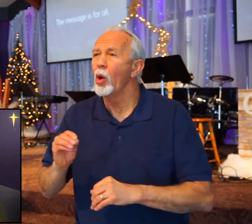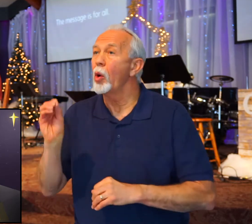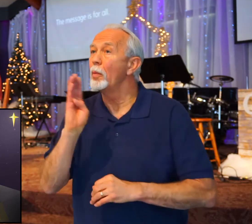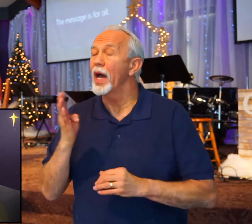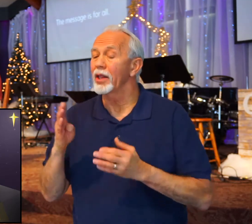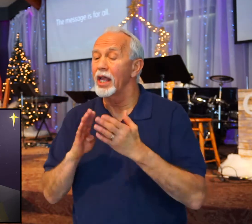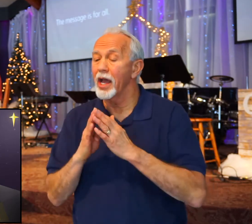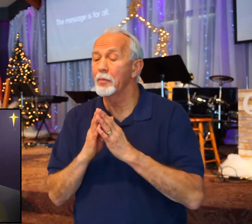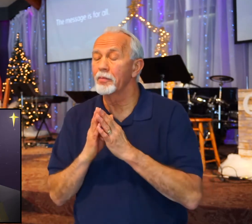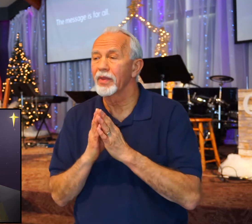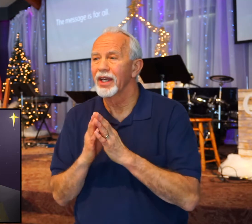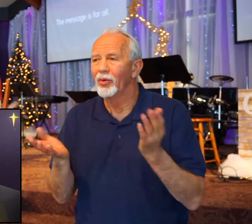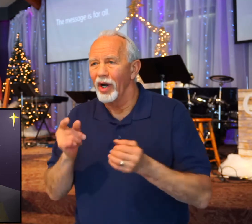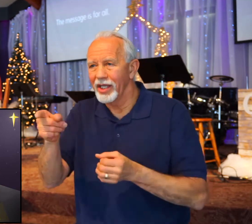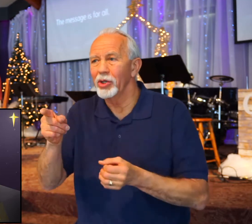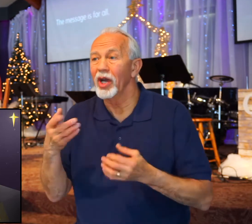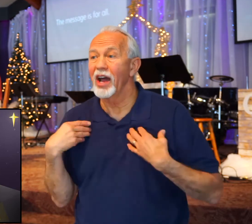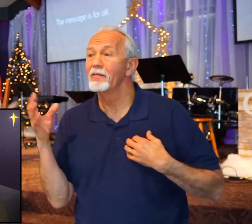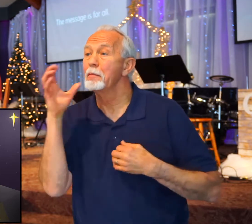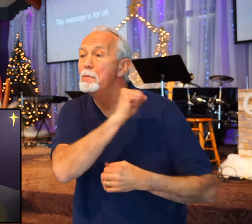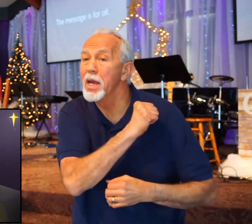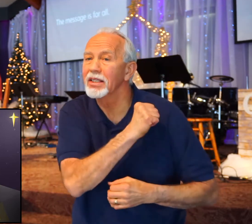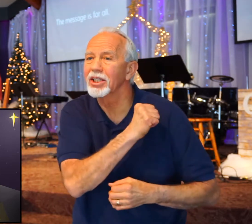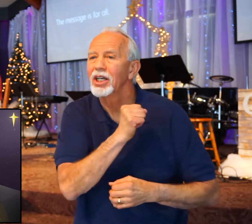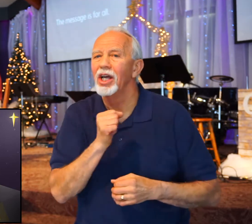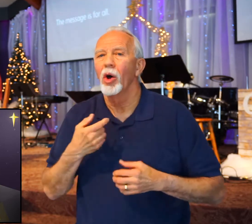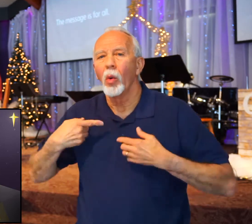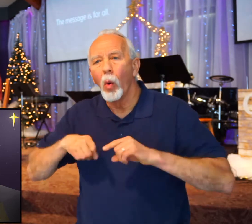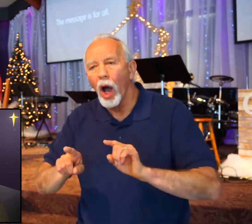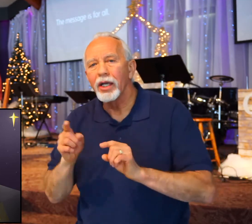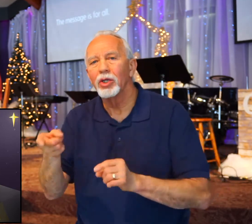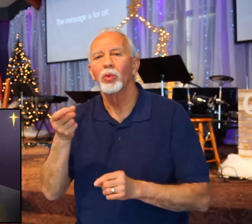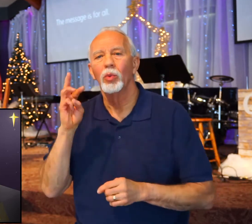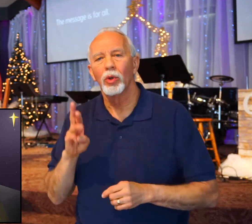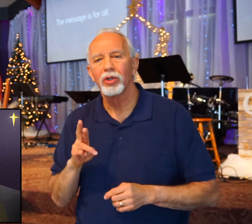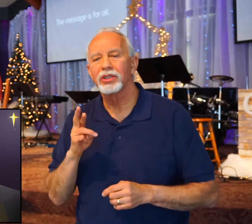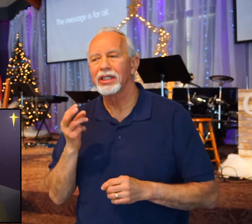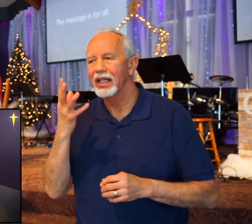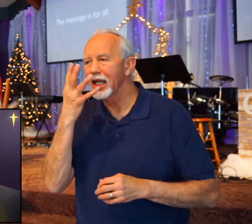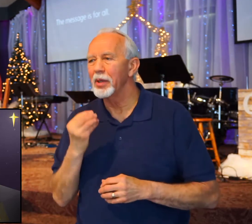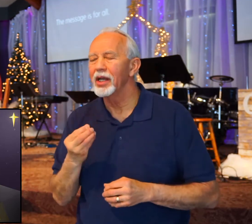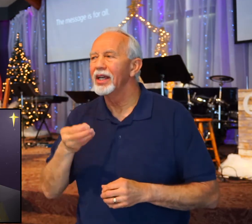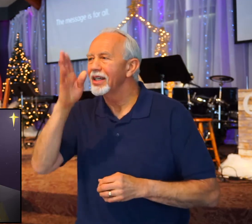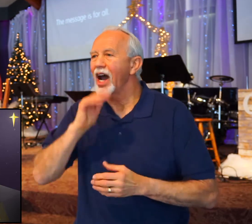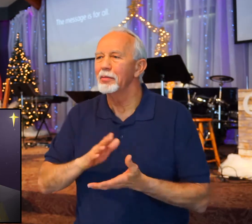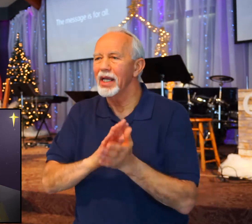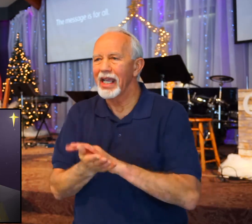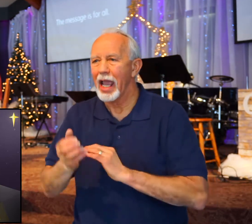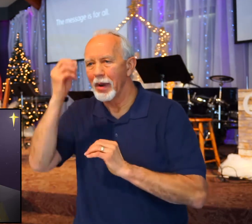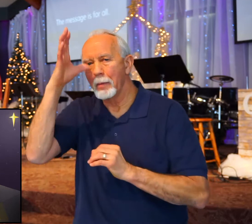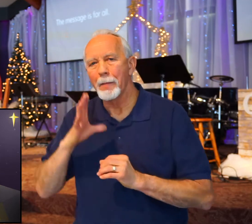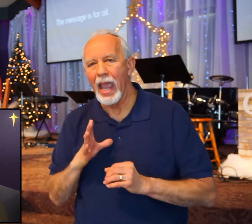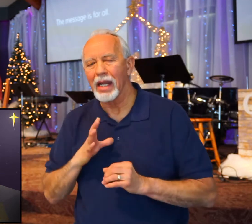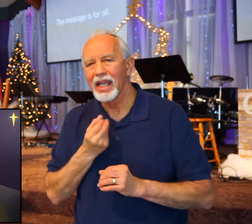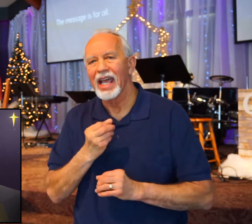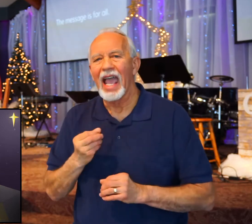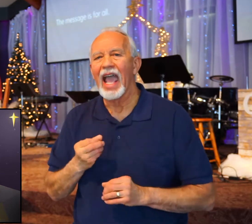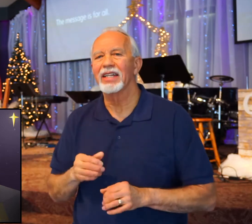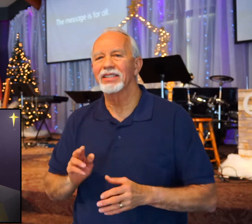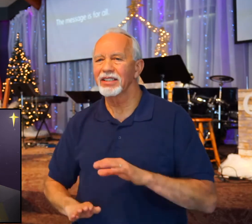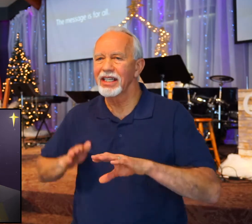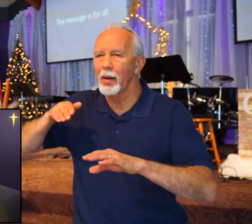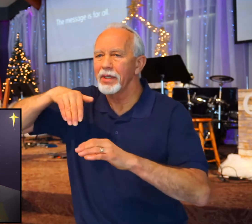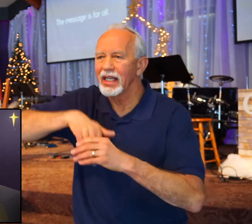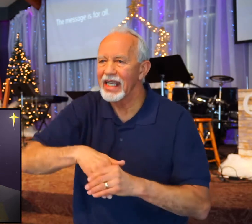Bethlehem, what you have missed while you were sleeping. For God became a man and stepped